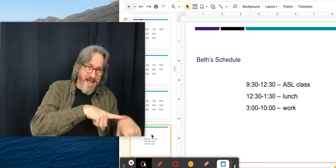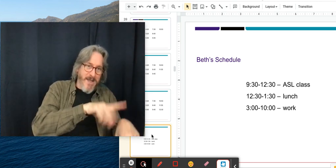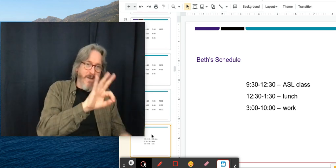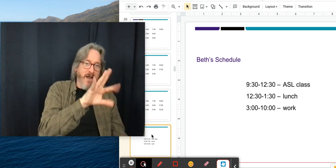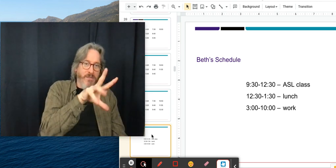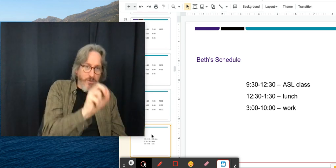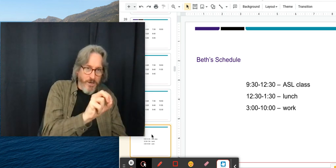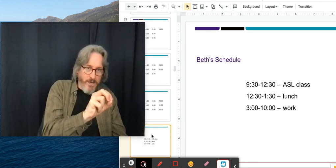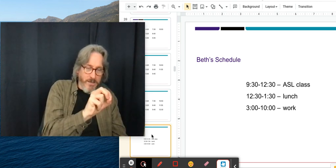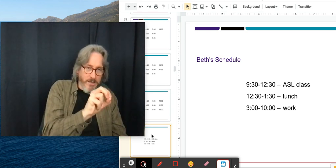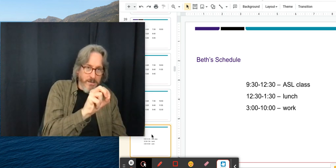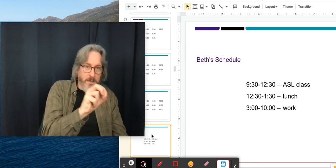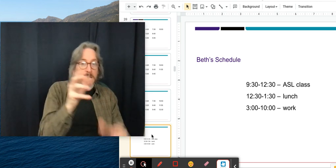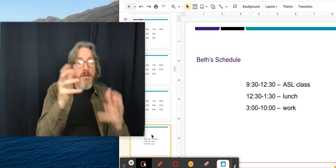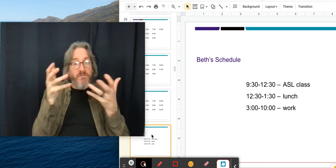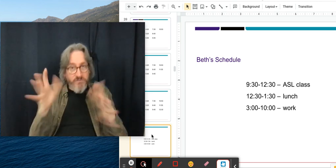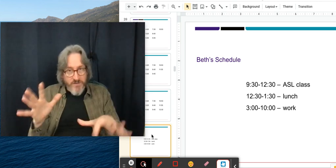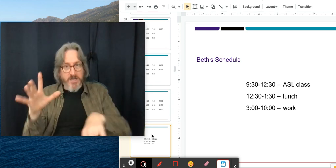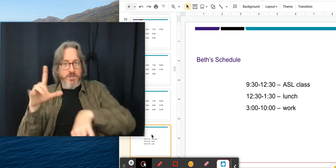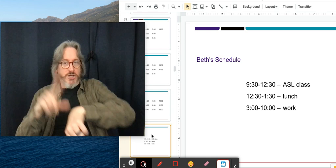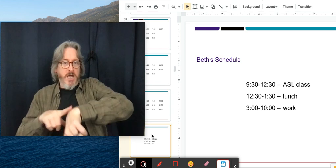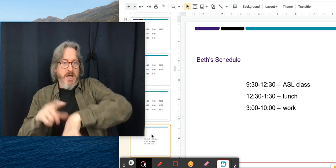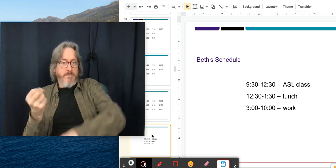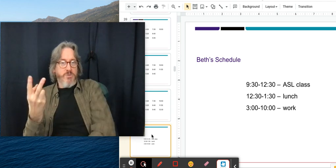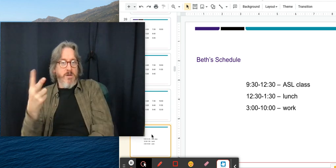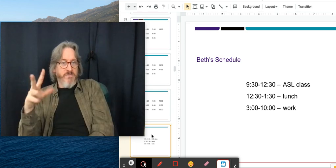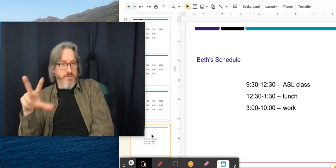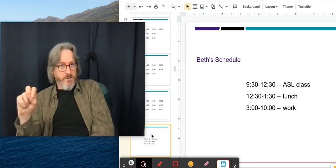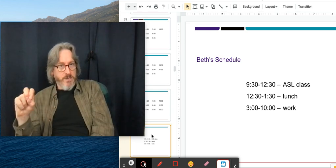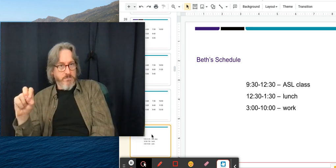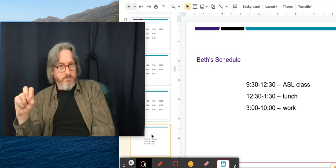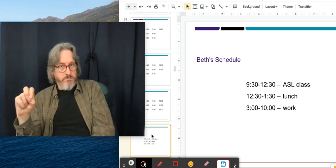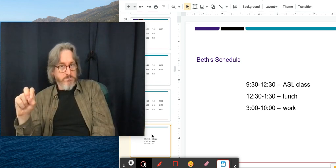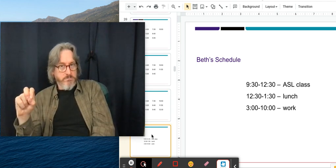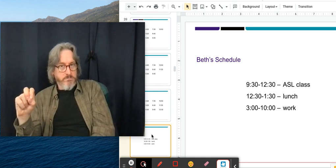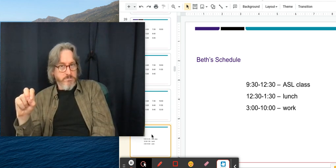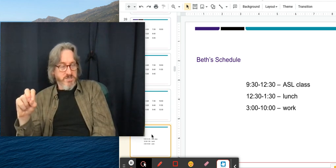start time 9:30, finish time 12:30.